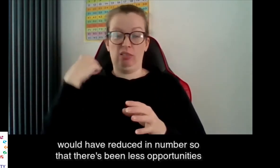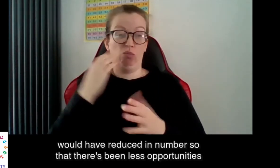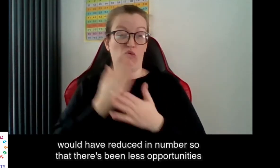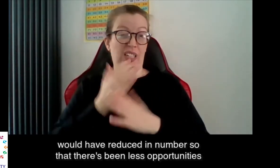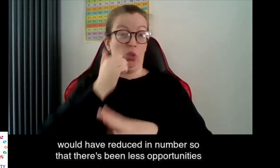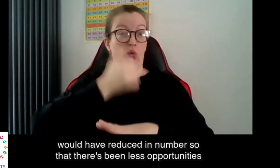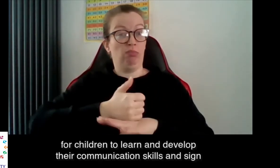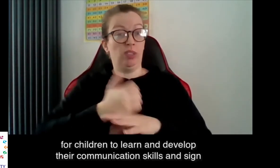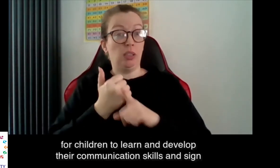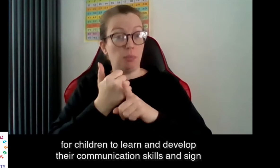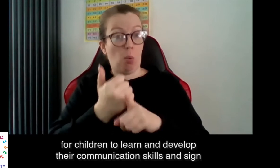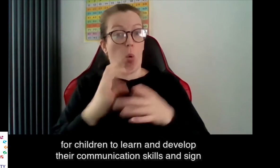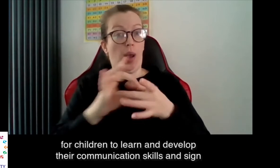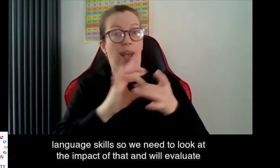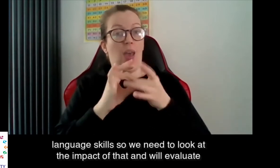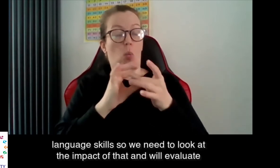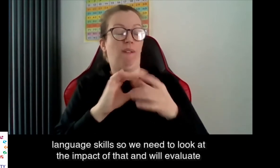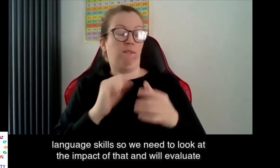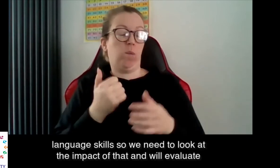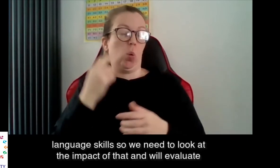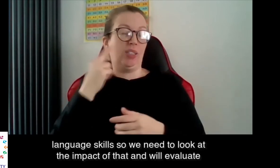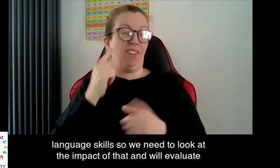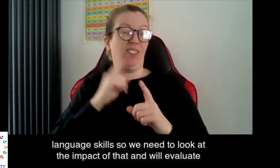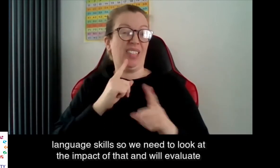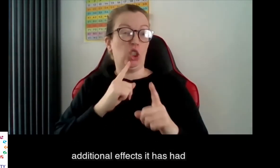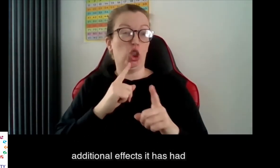2013 as a support network for deaf teachers.